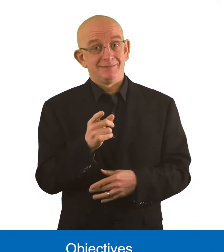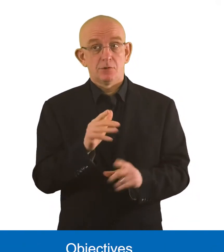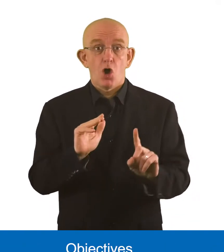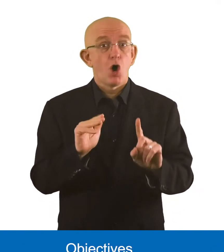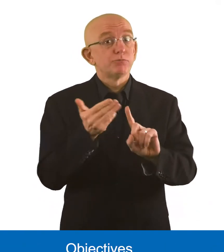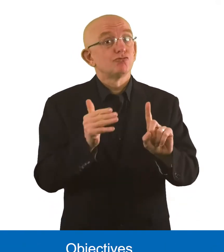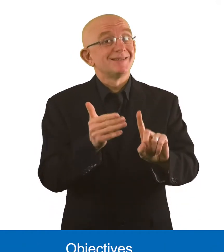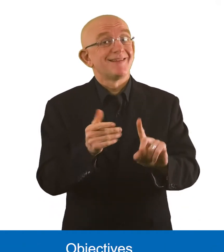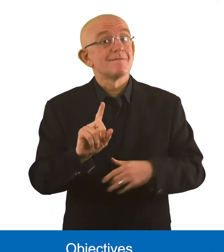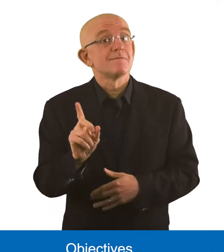Objectives.